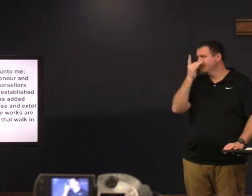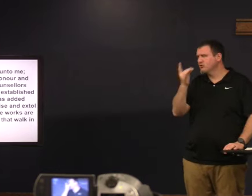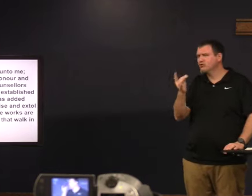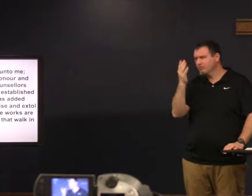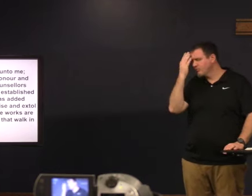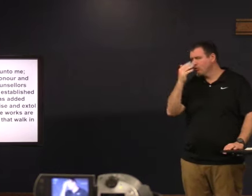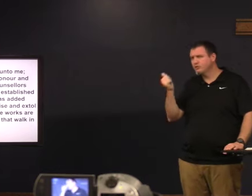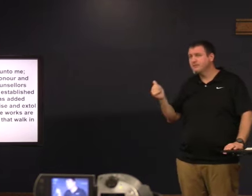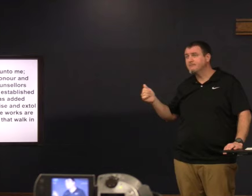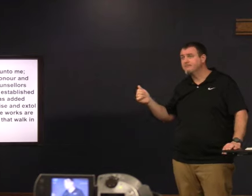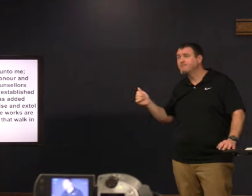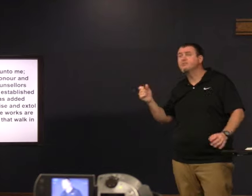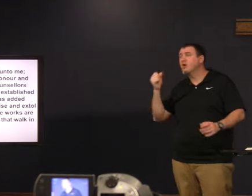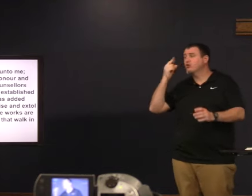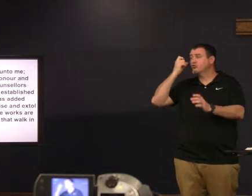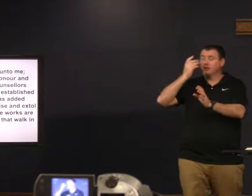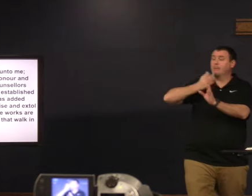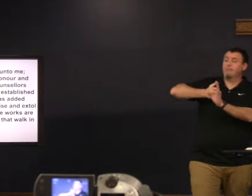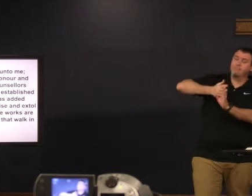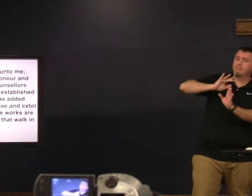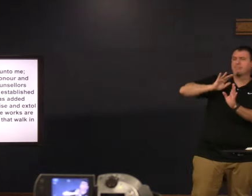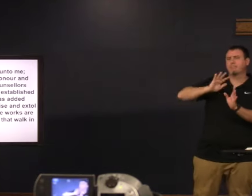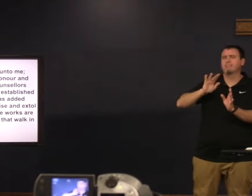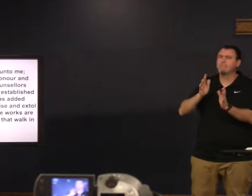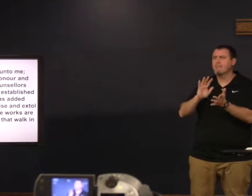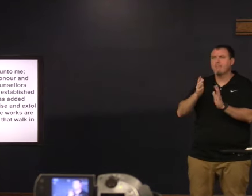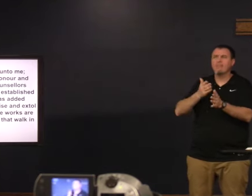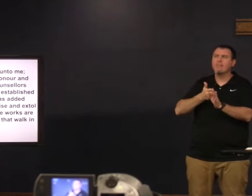Really communism, you know, interesting. Let